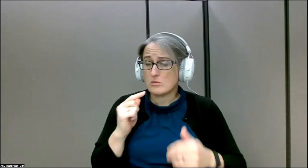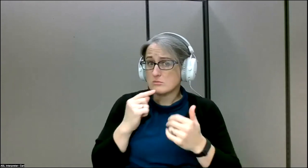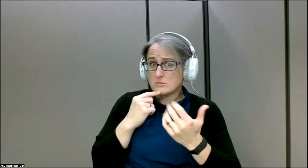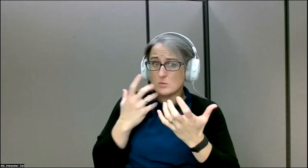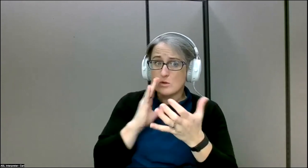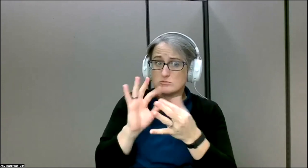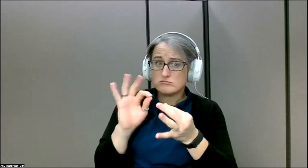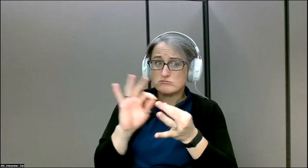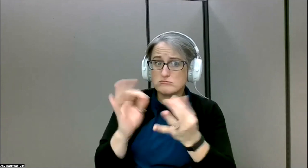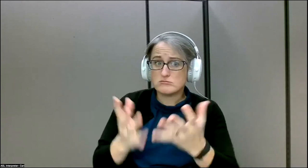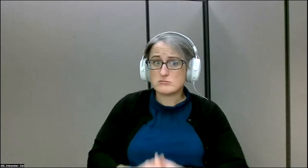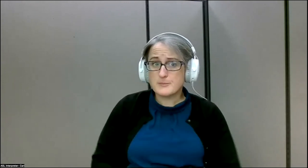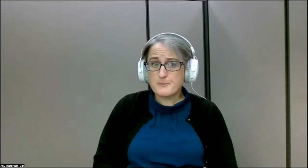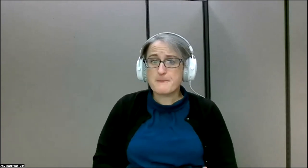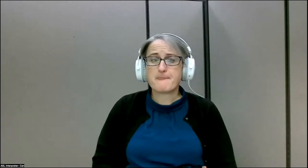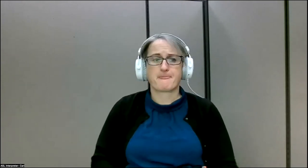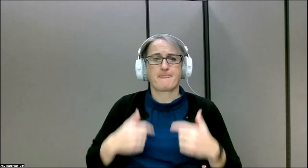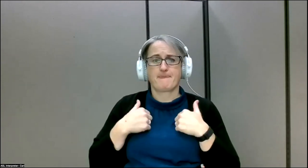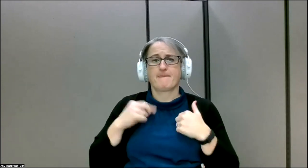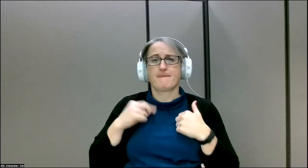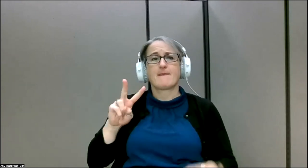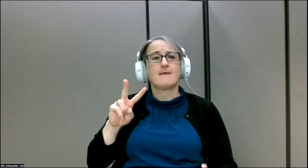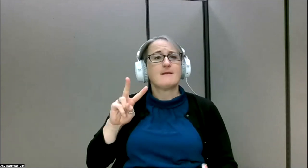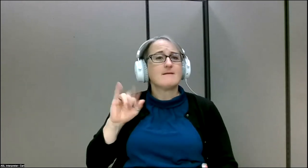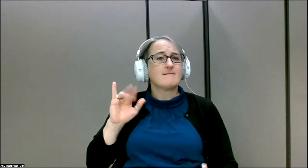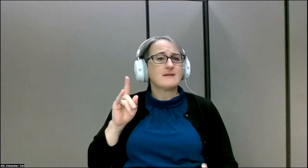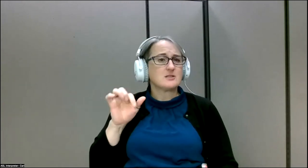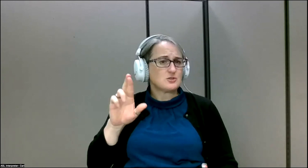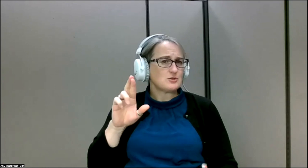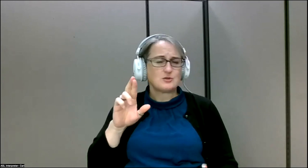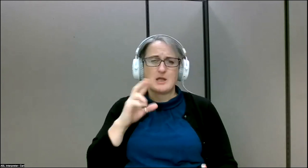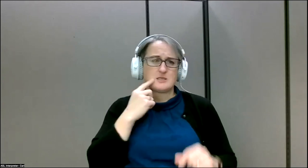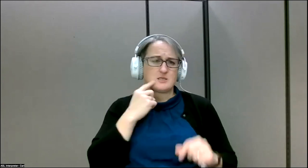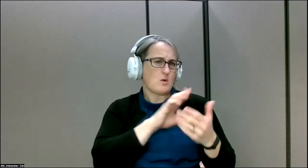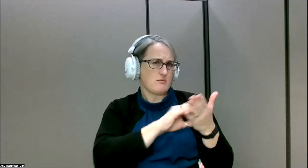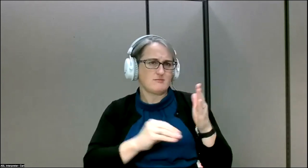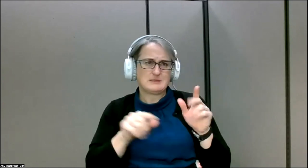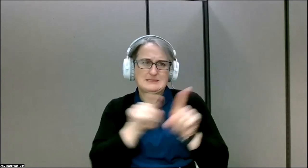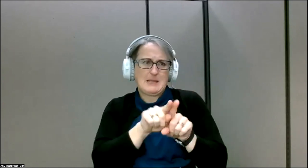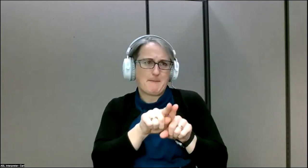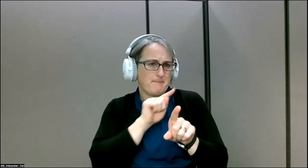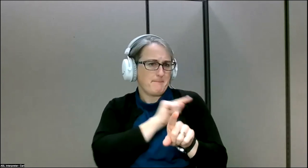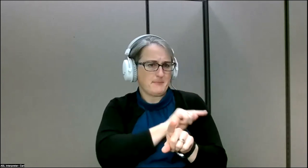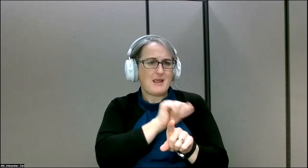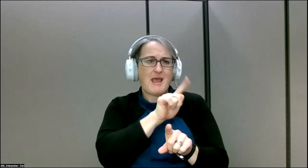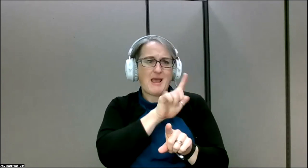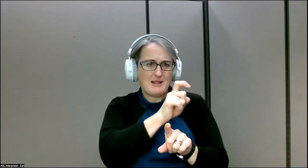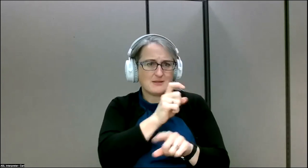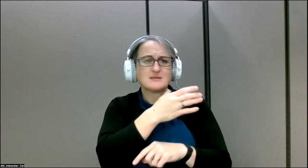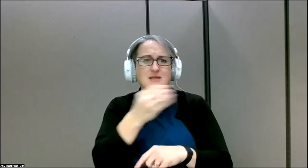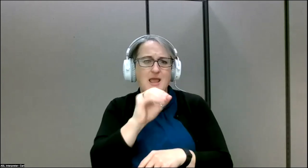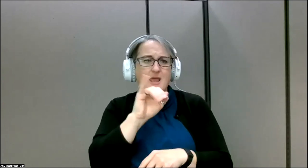in? Sure. This is Victor. Just to really echo what Alex and Joe said, I think that growth mindset is really